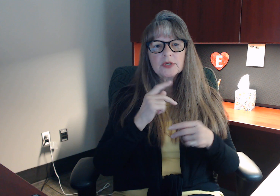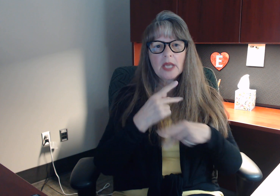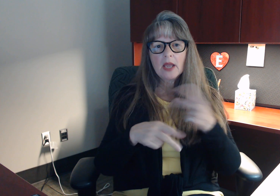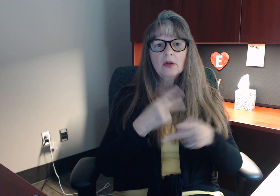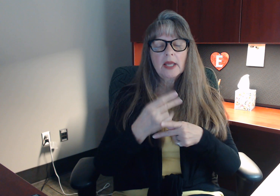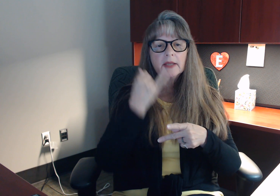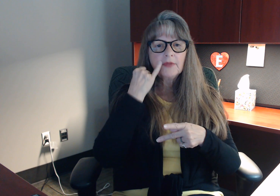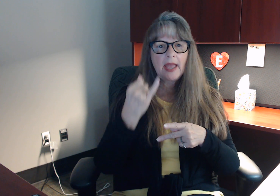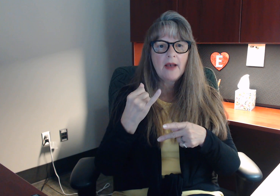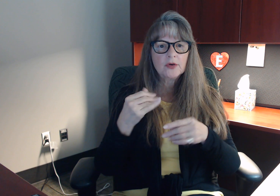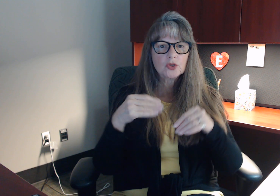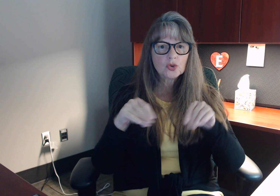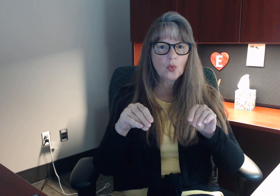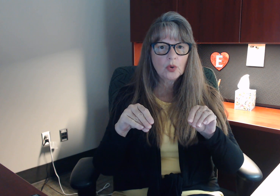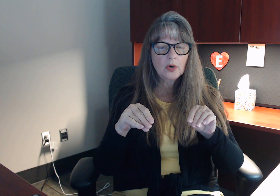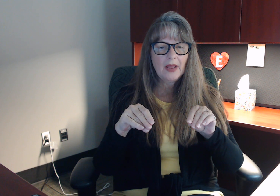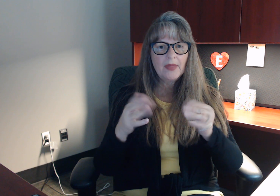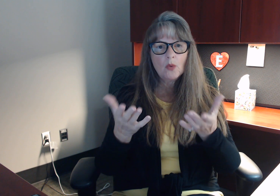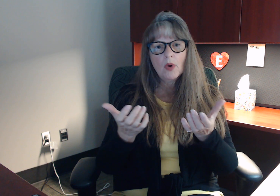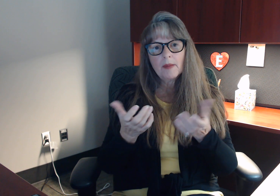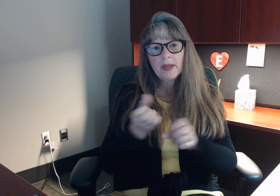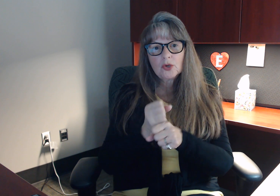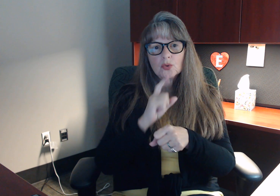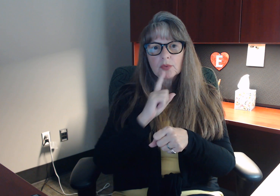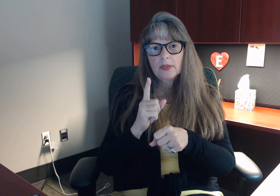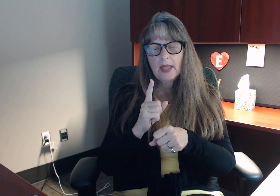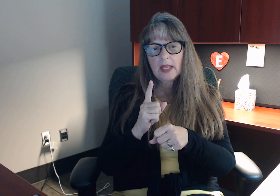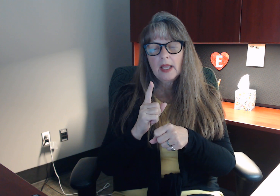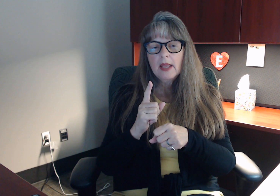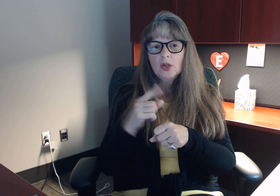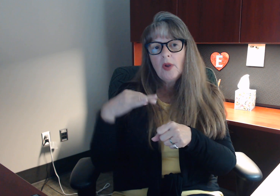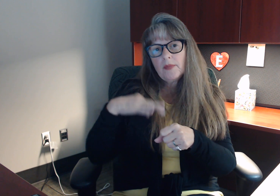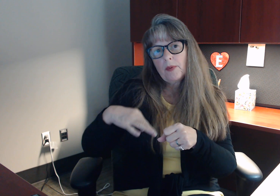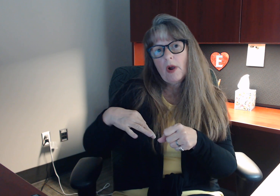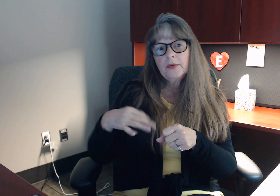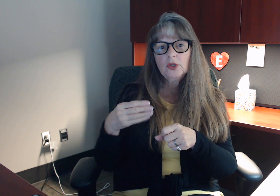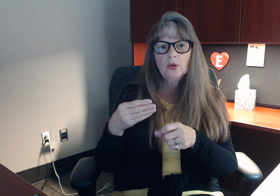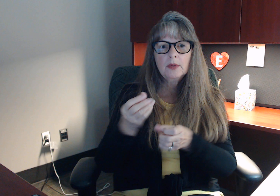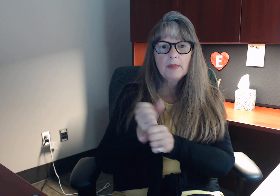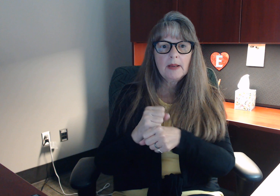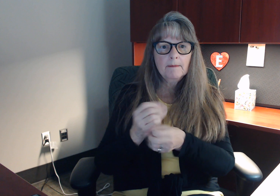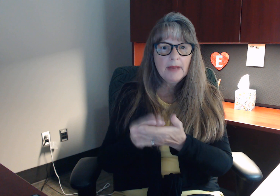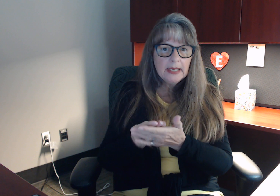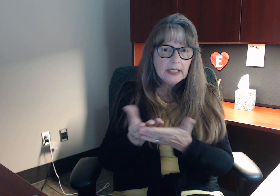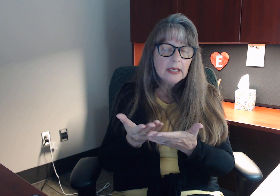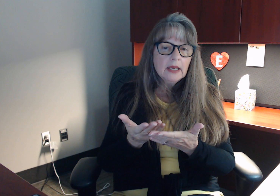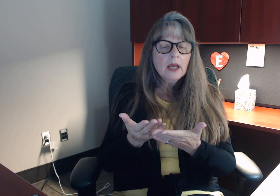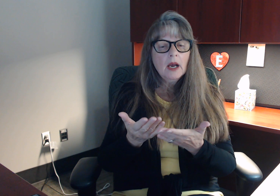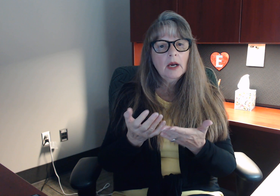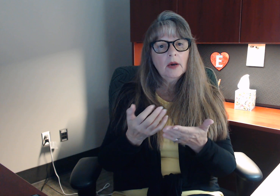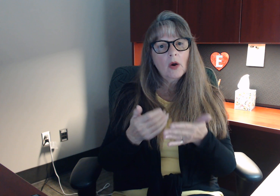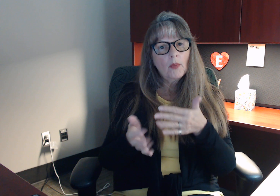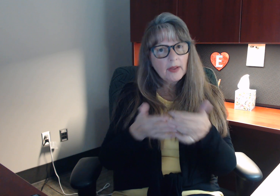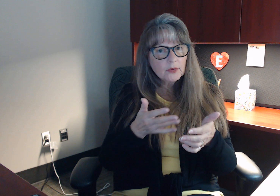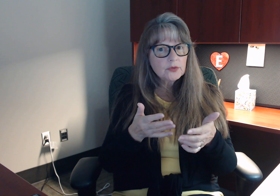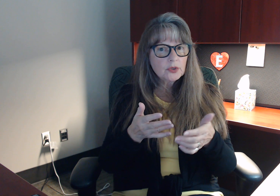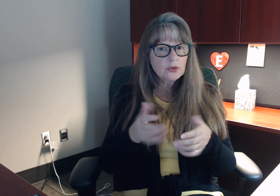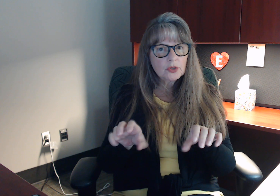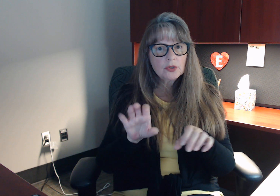style, like if they have a store and they want to make sure that they have a profit, and make money or whatever to do